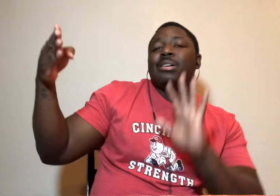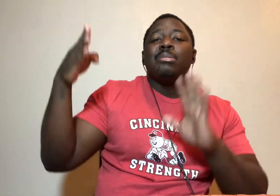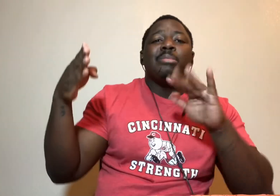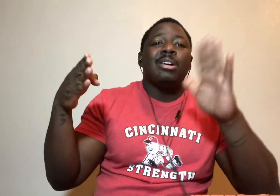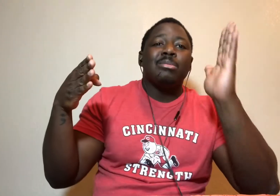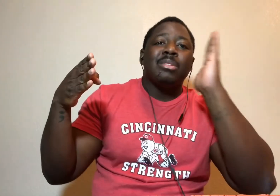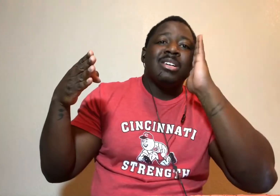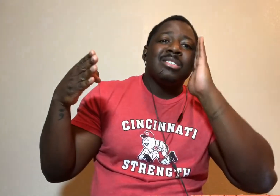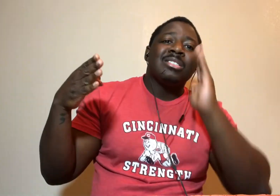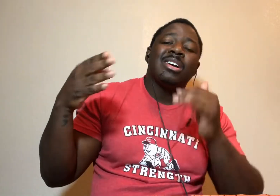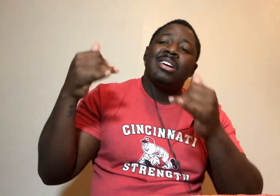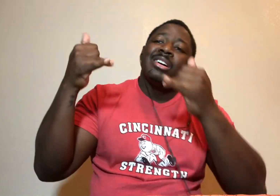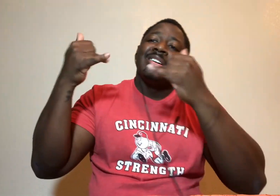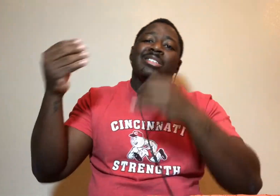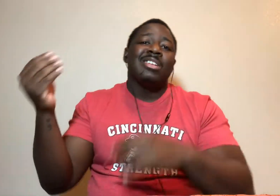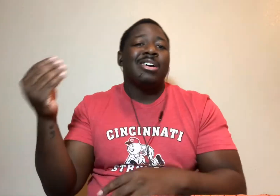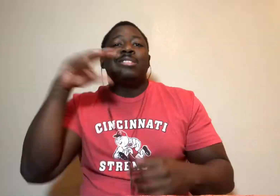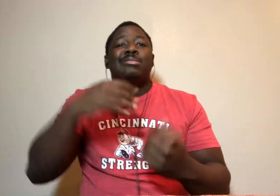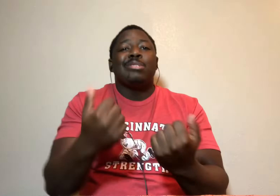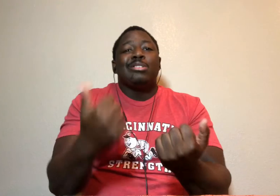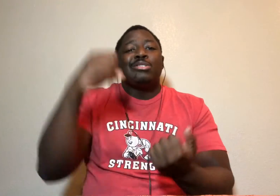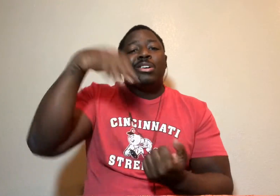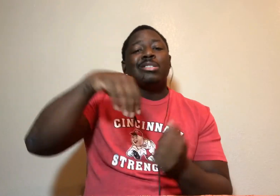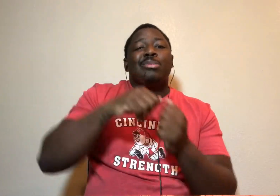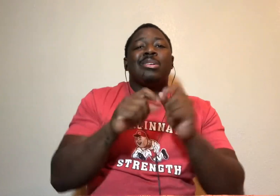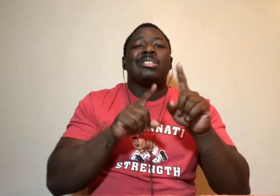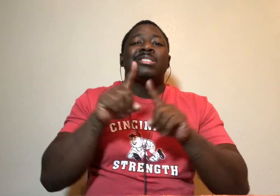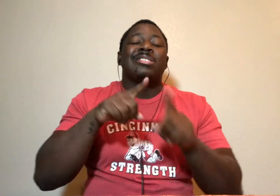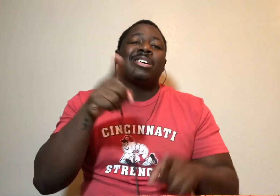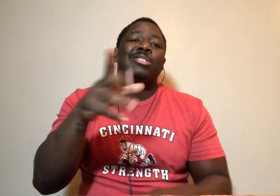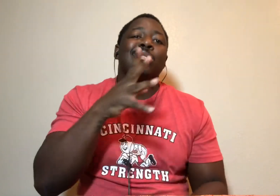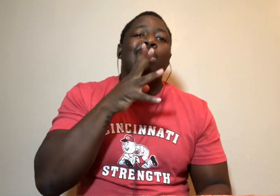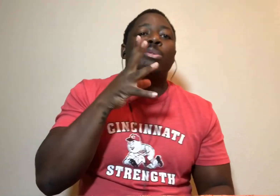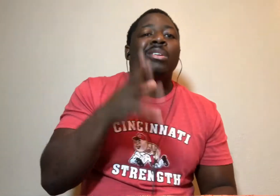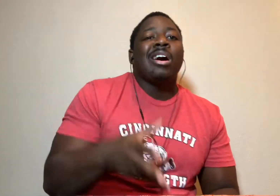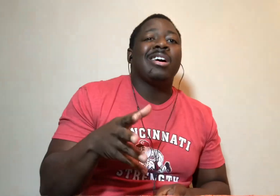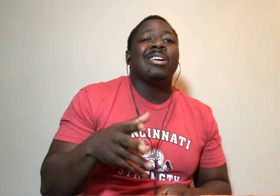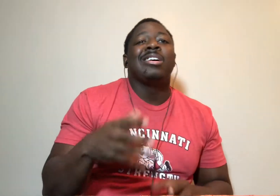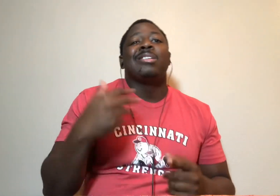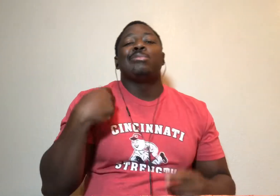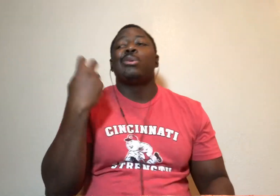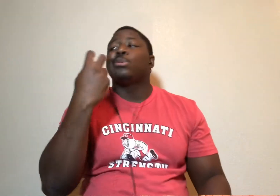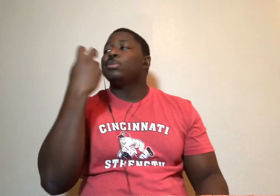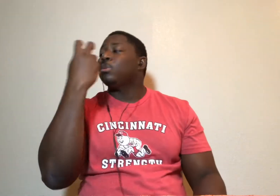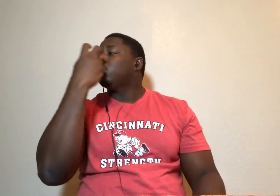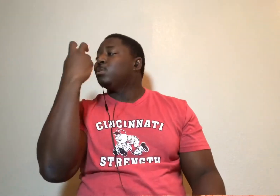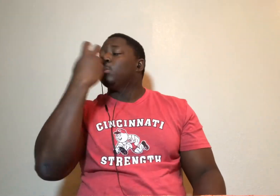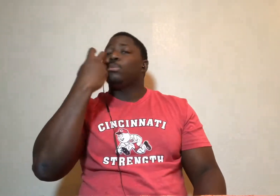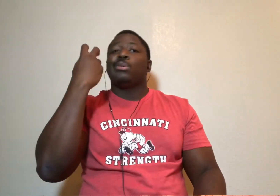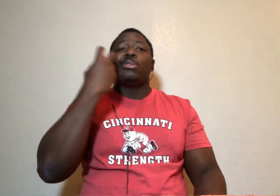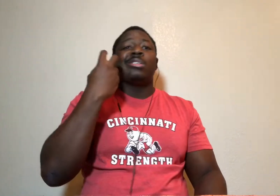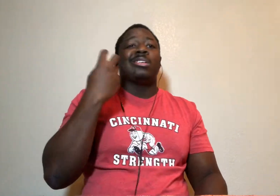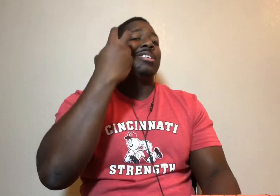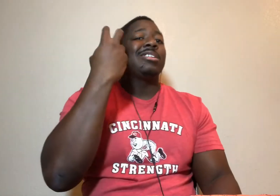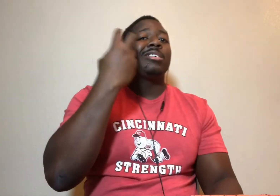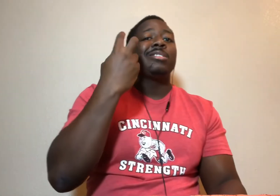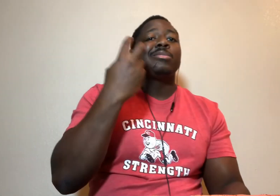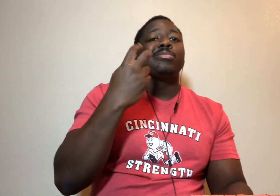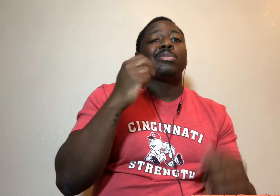posted by your bedside. Now I see you dressed with the socks you don't like. And I'm rolling, rolling, rolling,